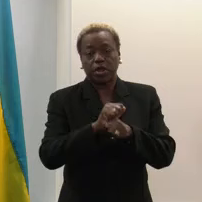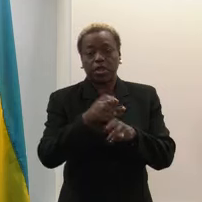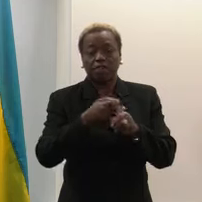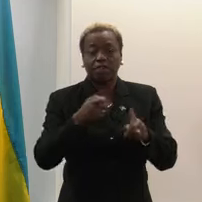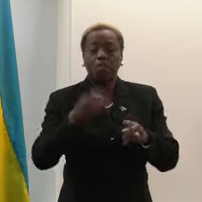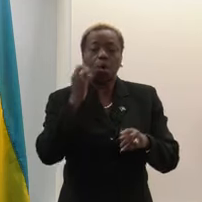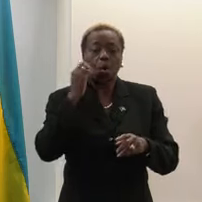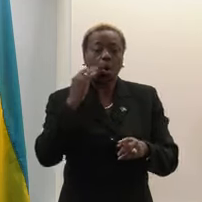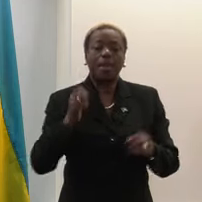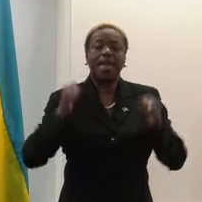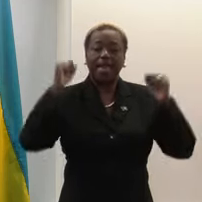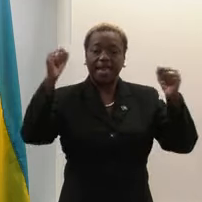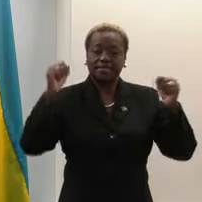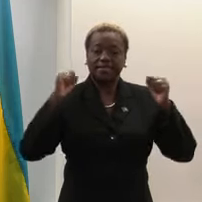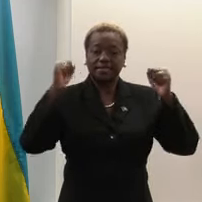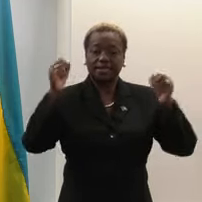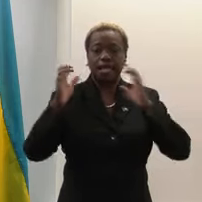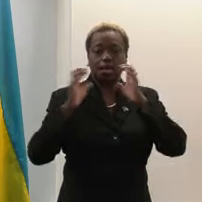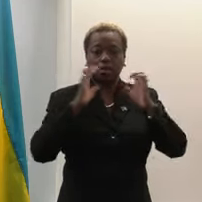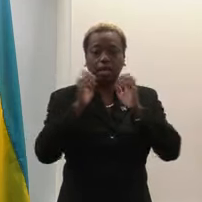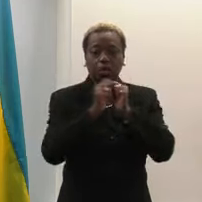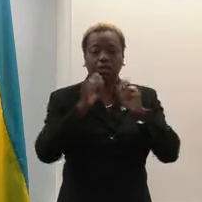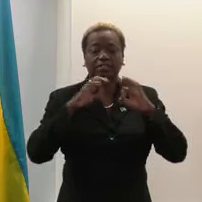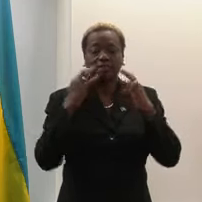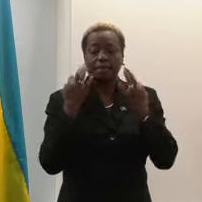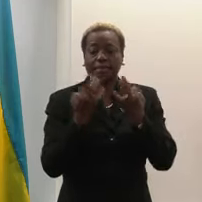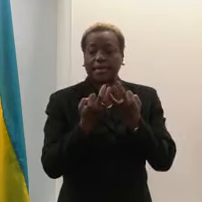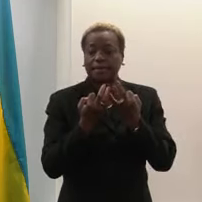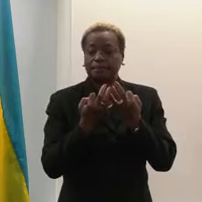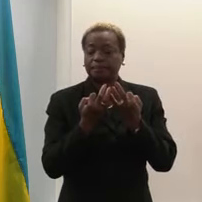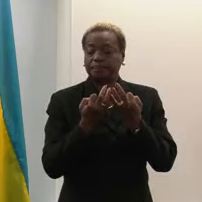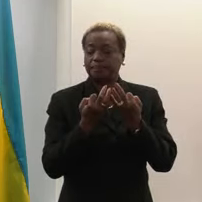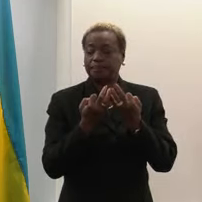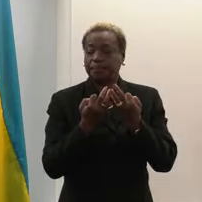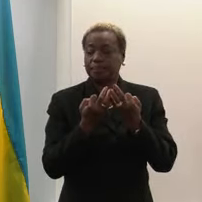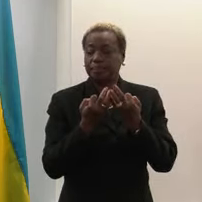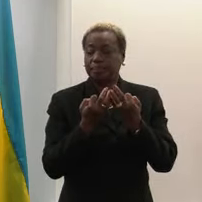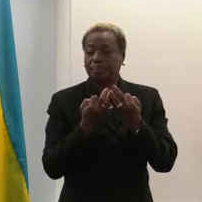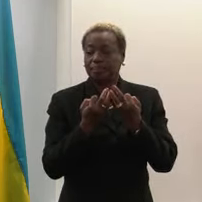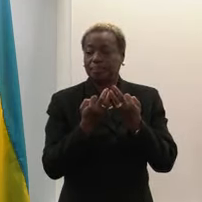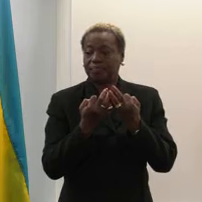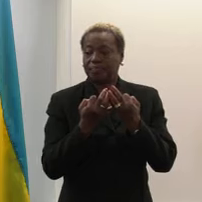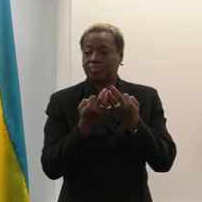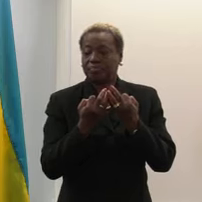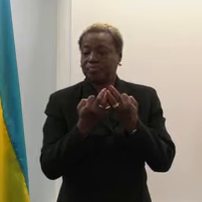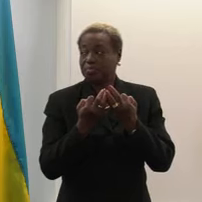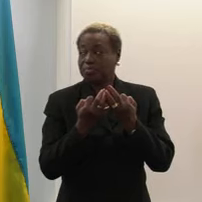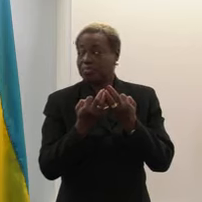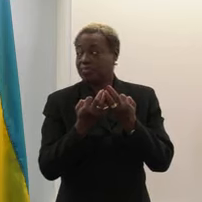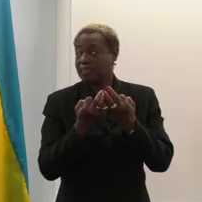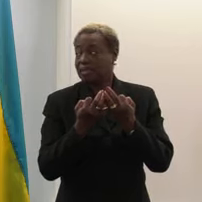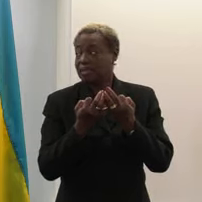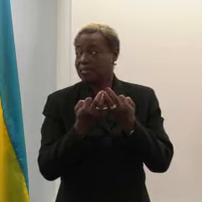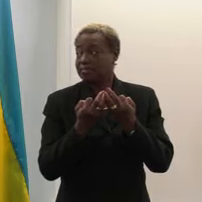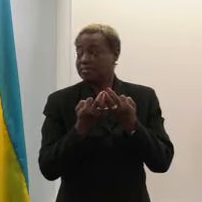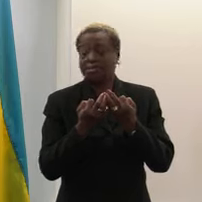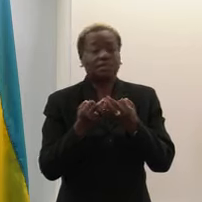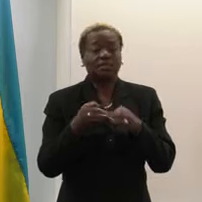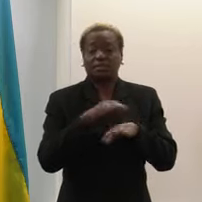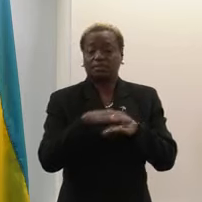communicate with family. Even though it's tempting, try not to binge watch, for lack of a better term,